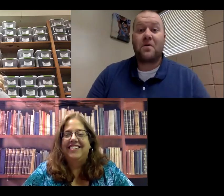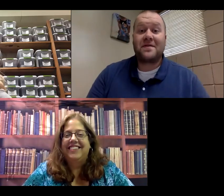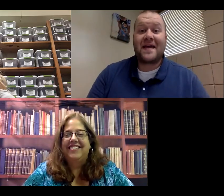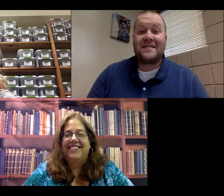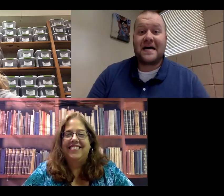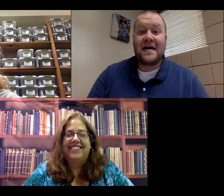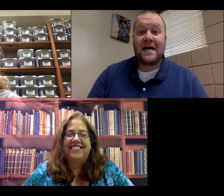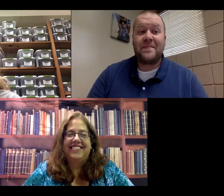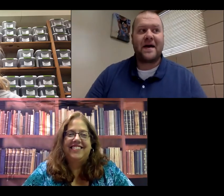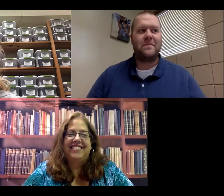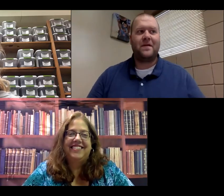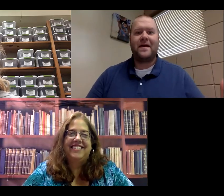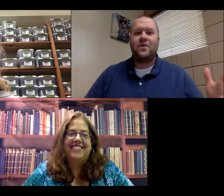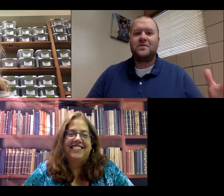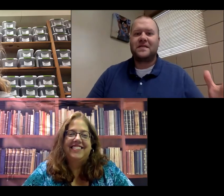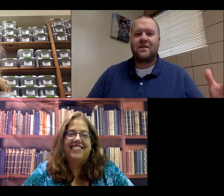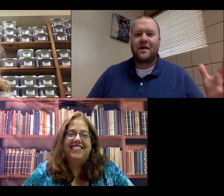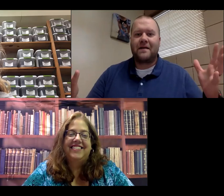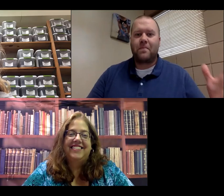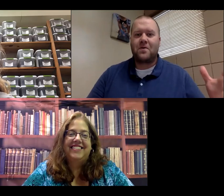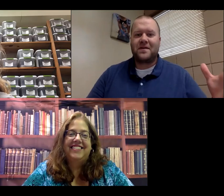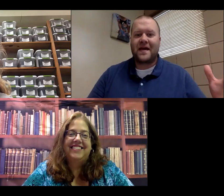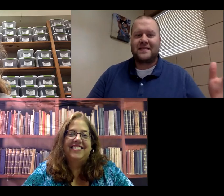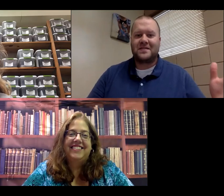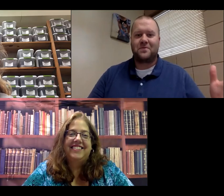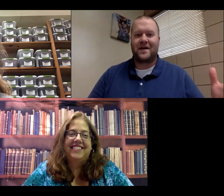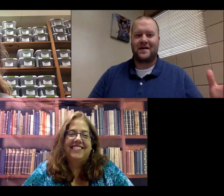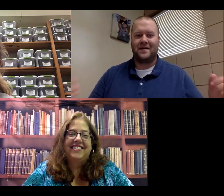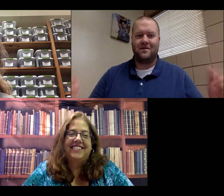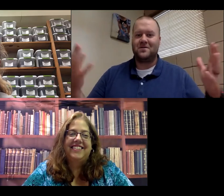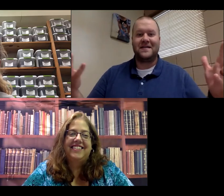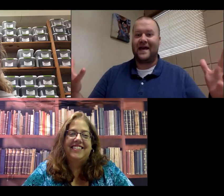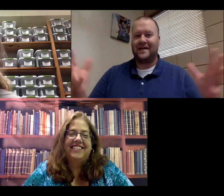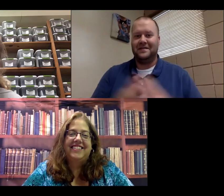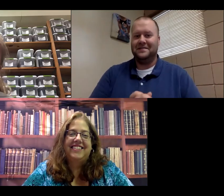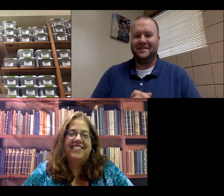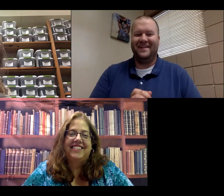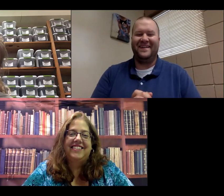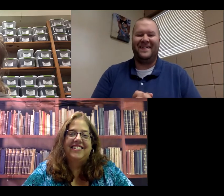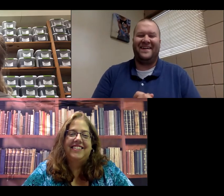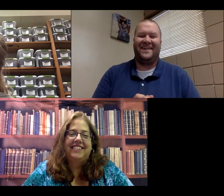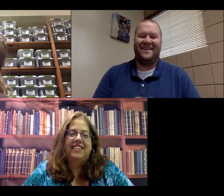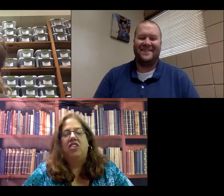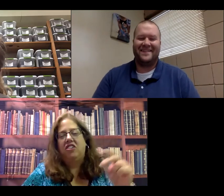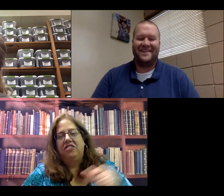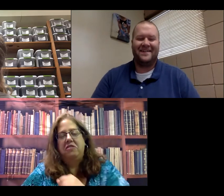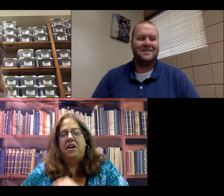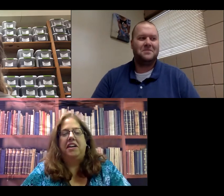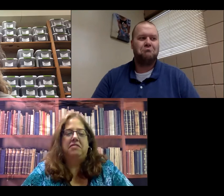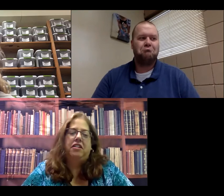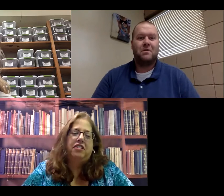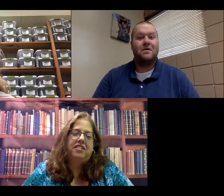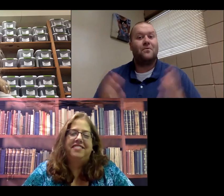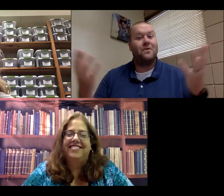It's birthday time. Emily, who's celebrating birthdays this week or today? No one. Oh,